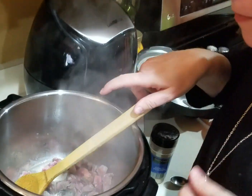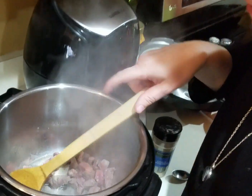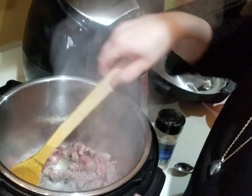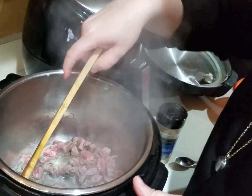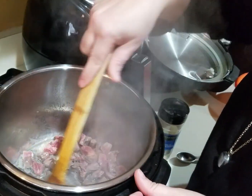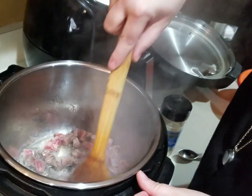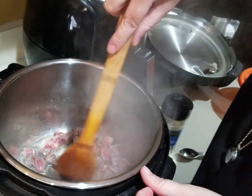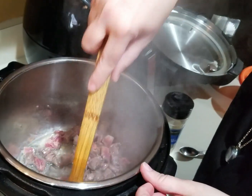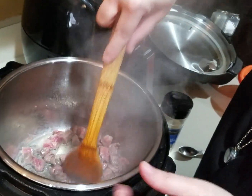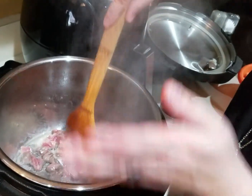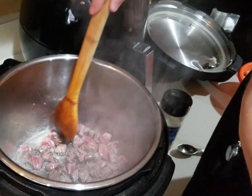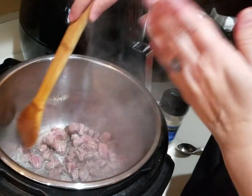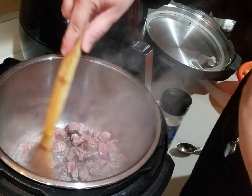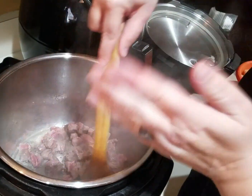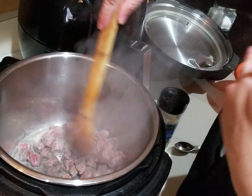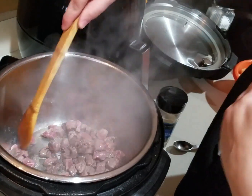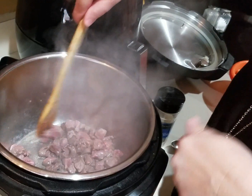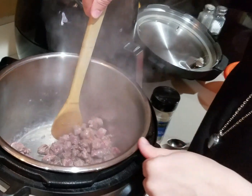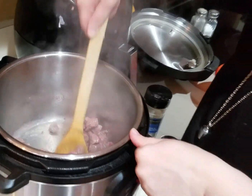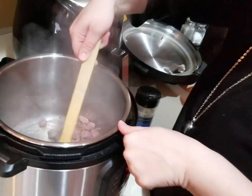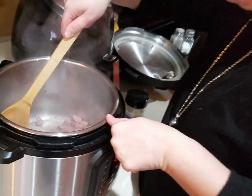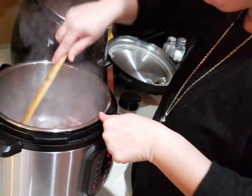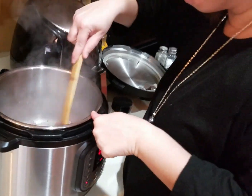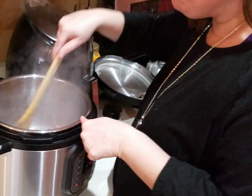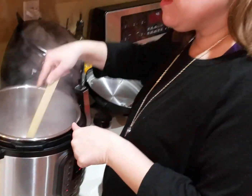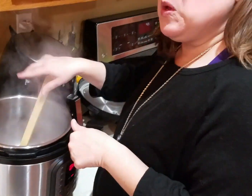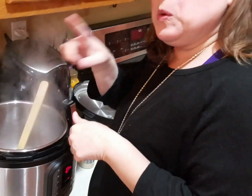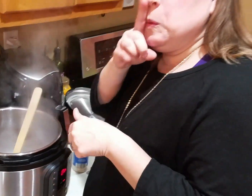I can see a little bit of browning on the meat. Smells good.